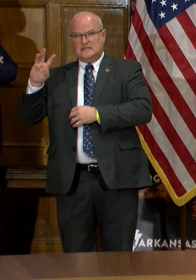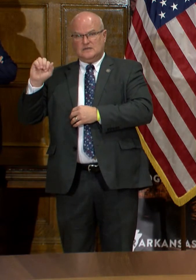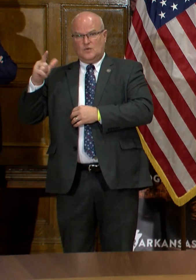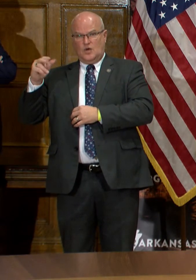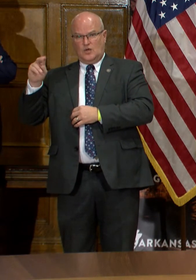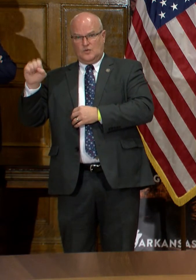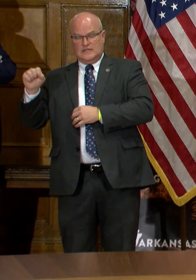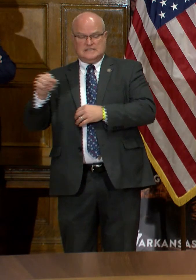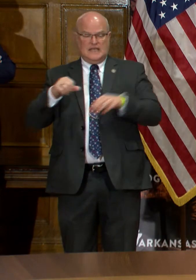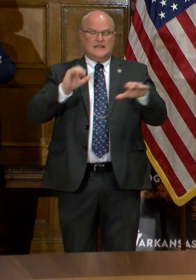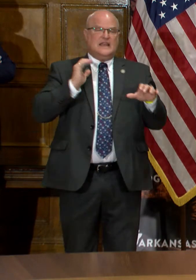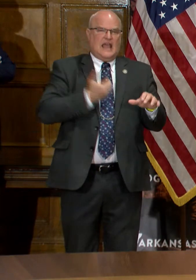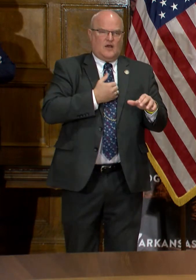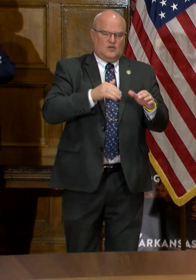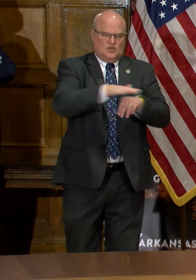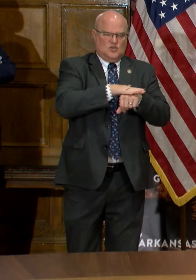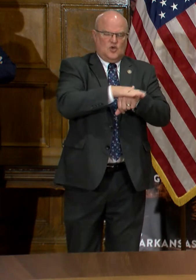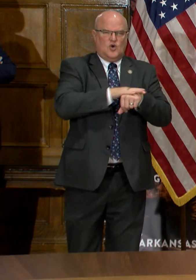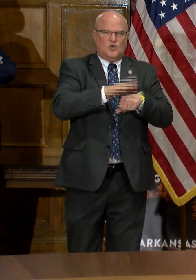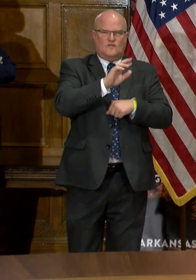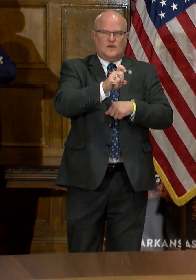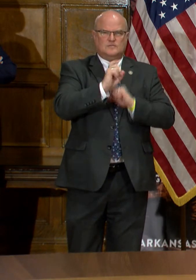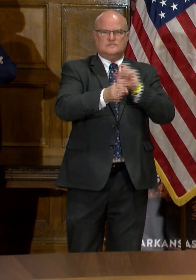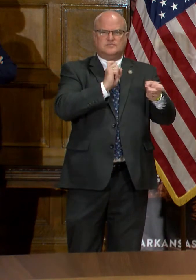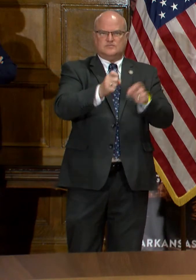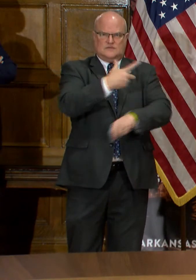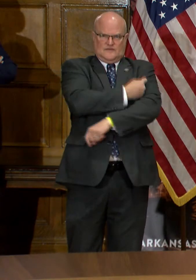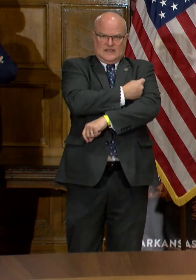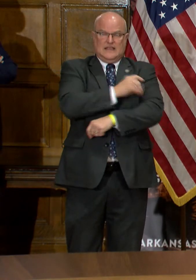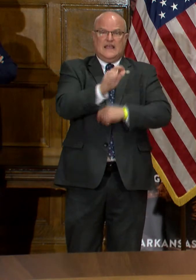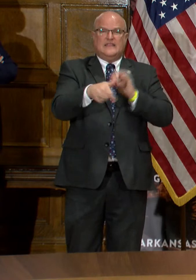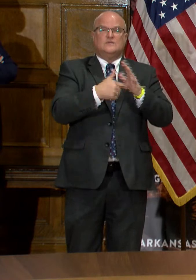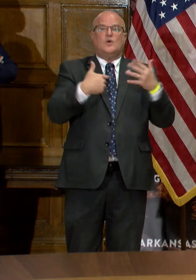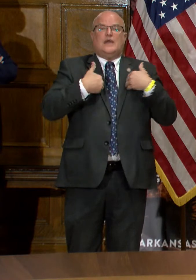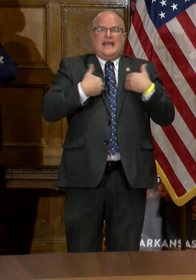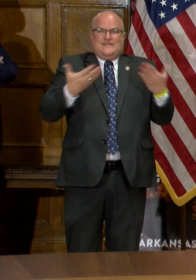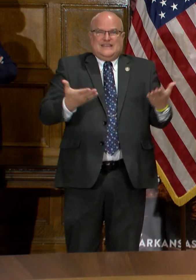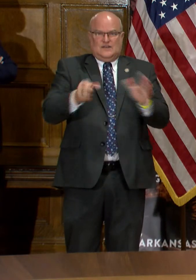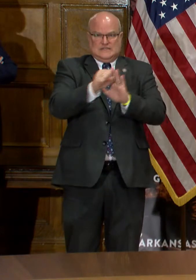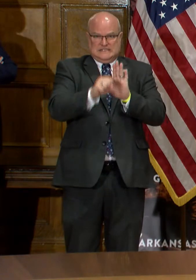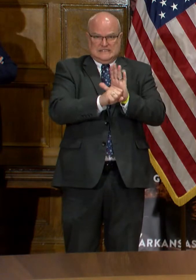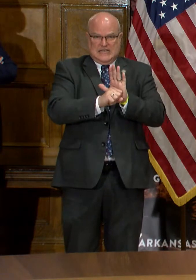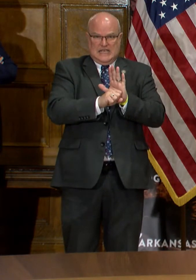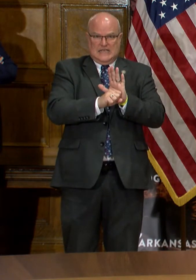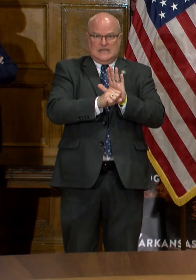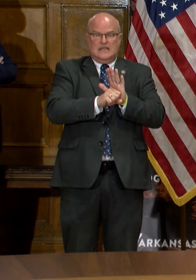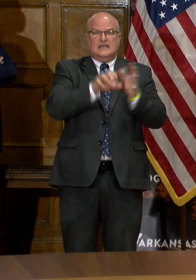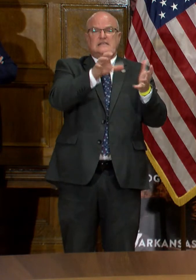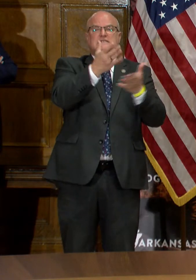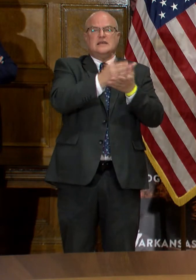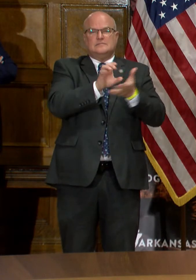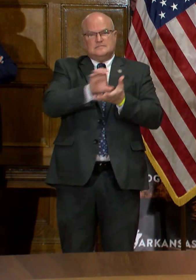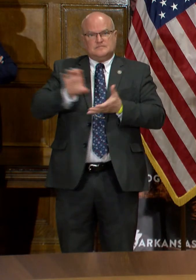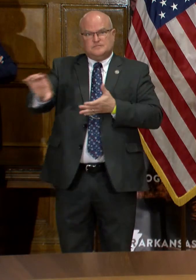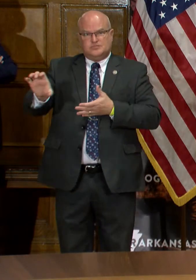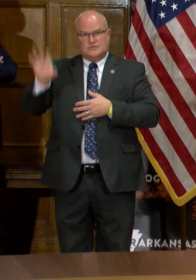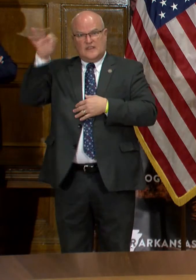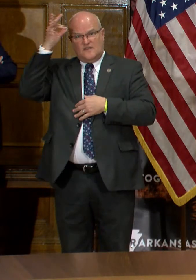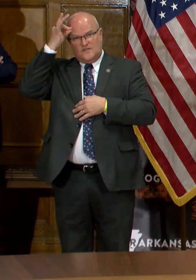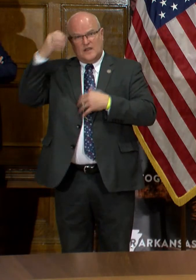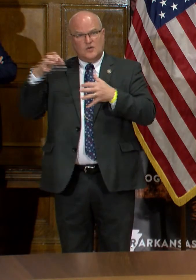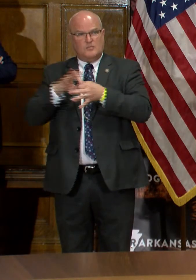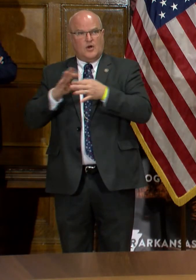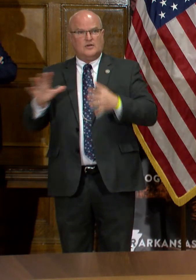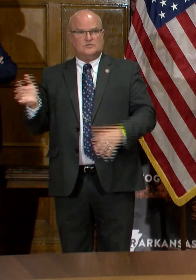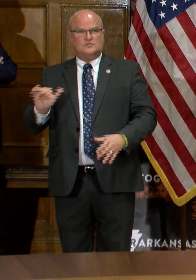local pharmacies that will be delivering the vaccine. So this is the vaccine we have here in state. There is a chunk that has been sent already to our federal